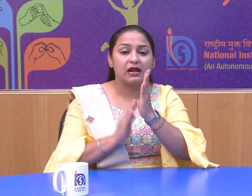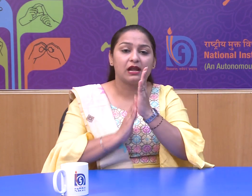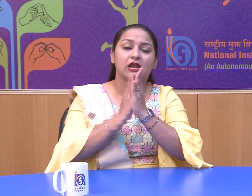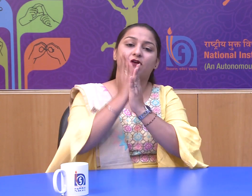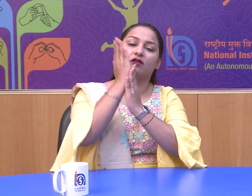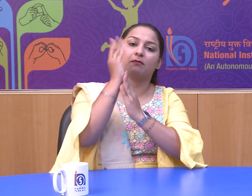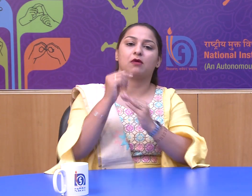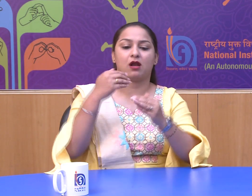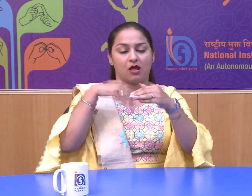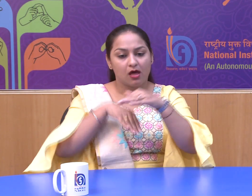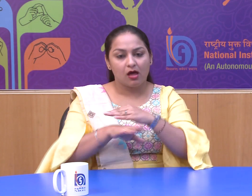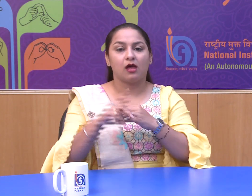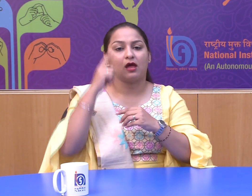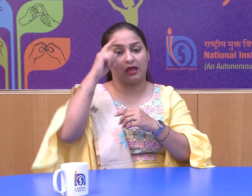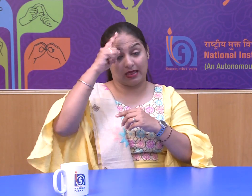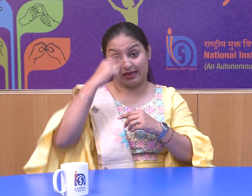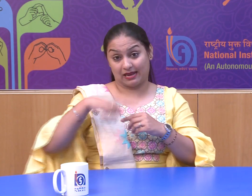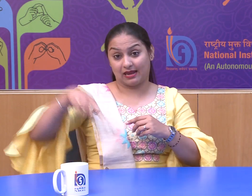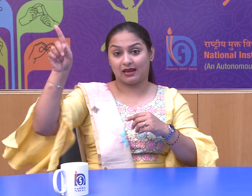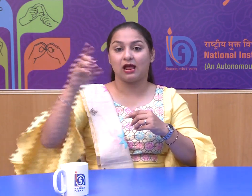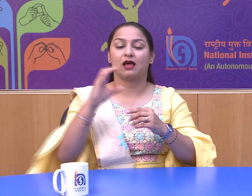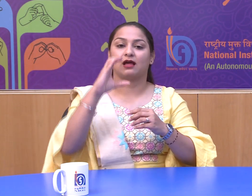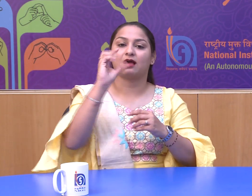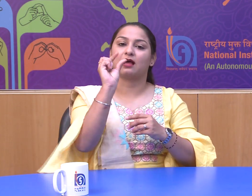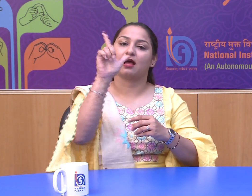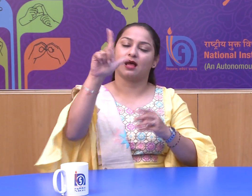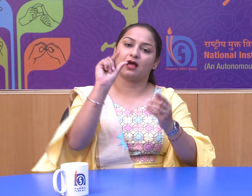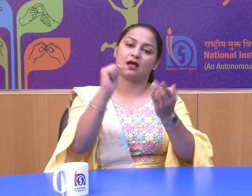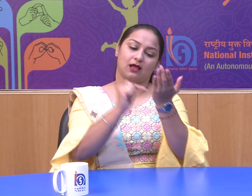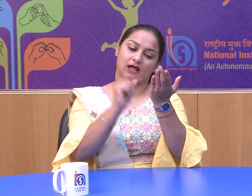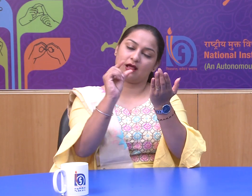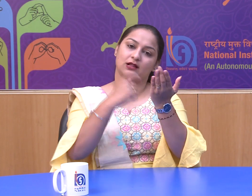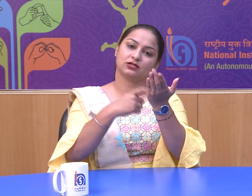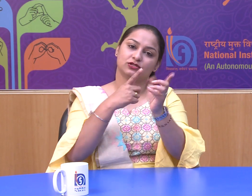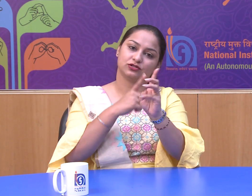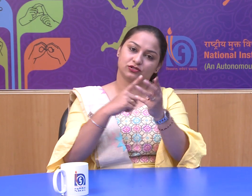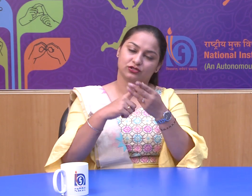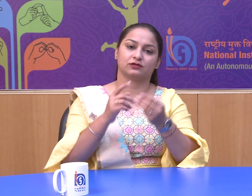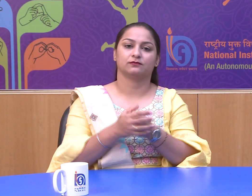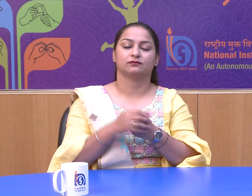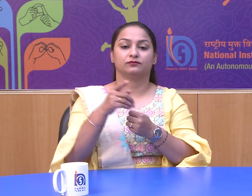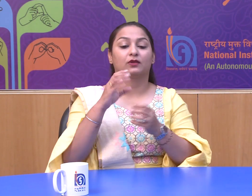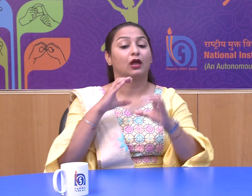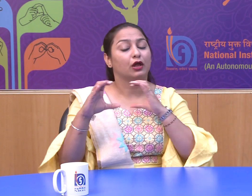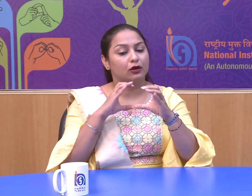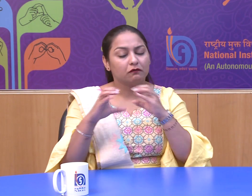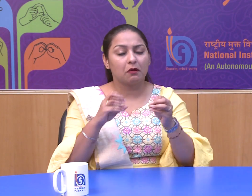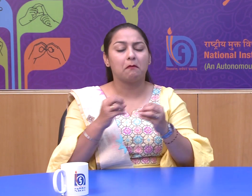sculpture. Close contacts with the Western world introduced many new forms